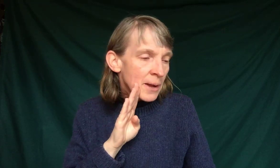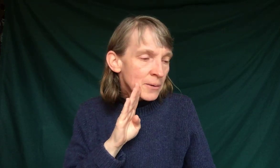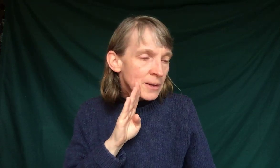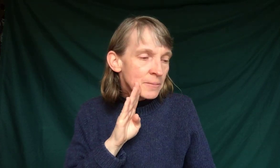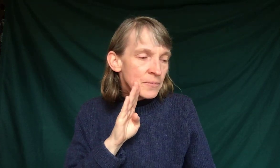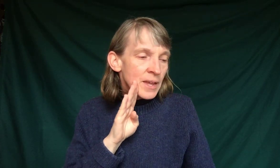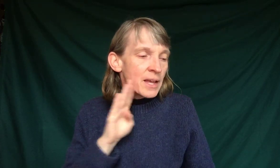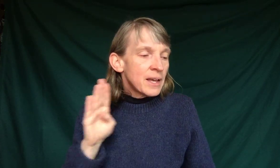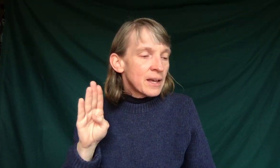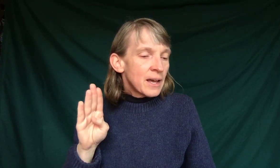brown.